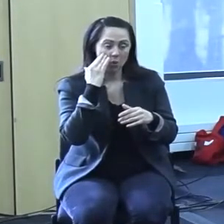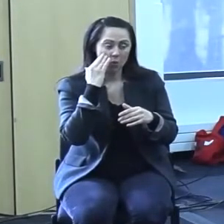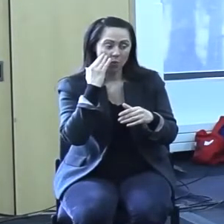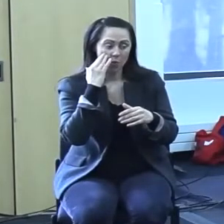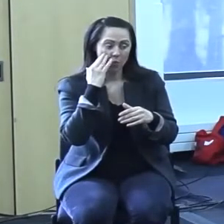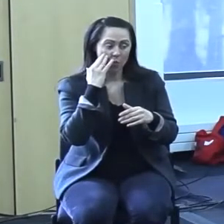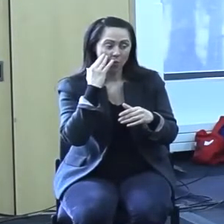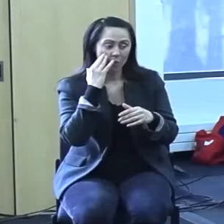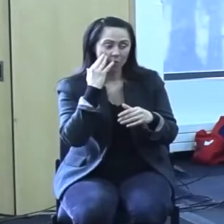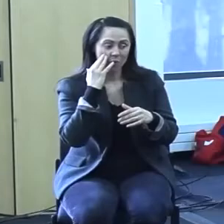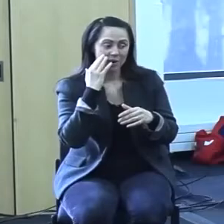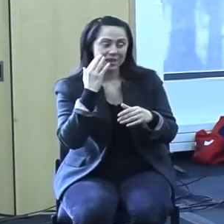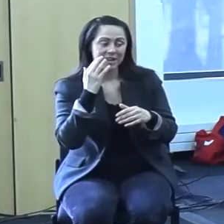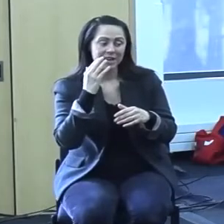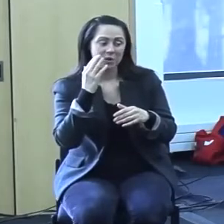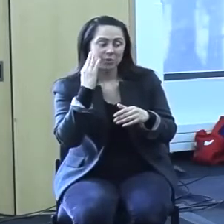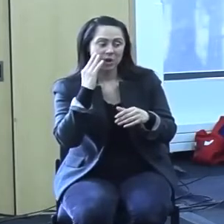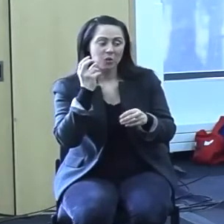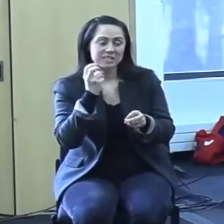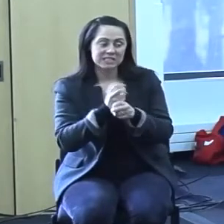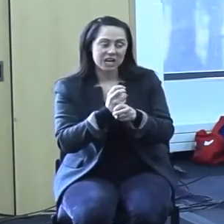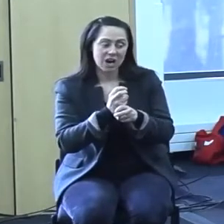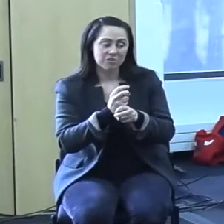it's kind of tough because